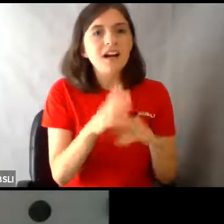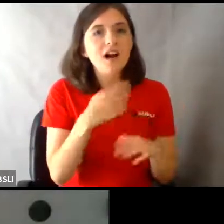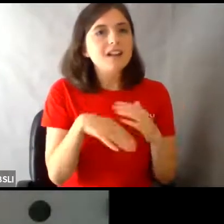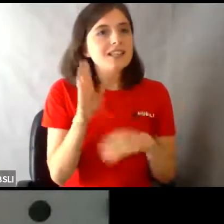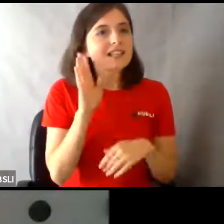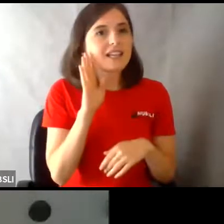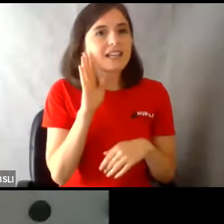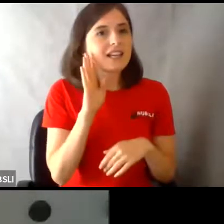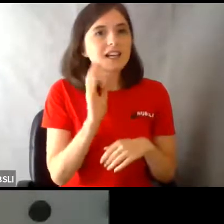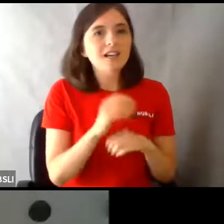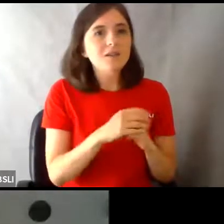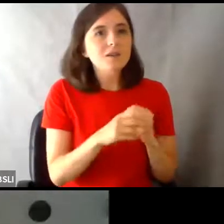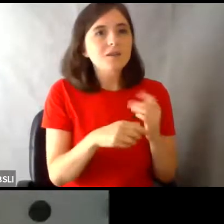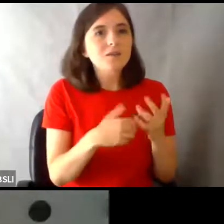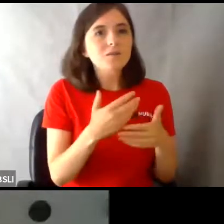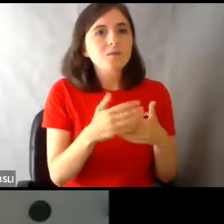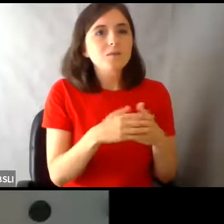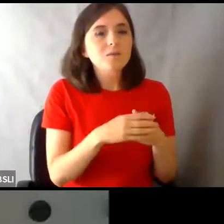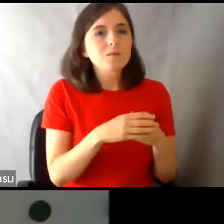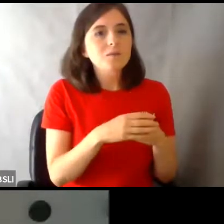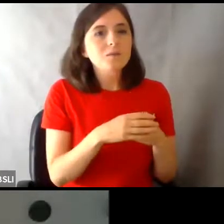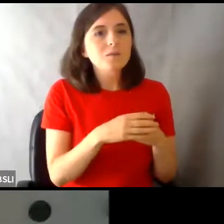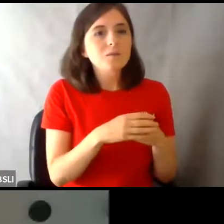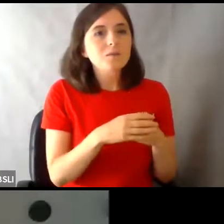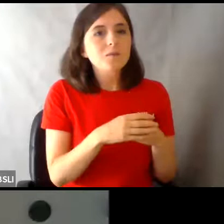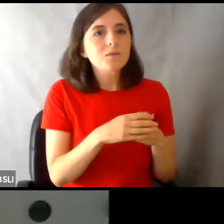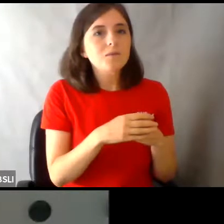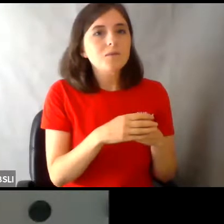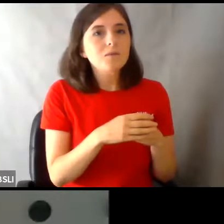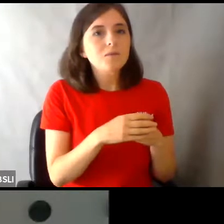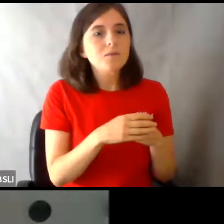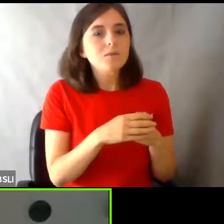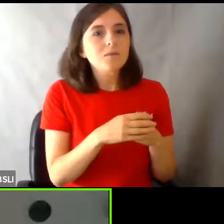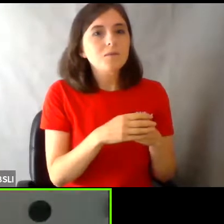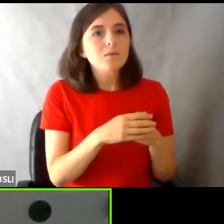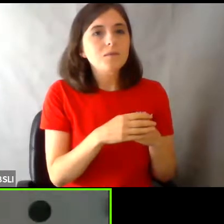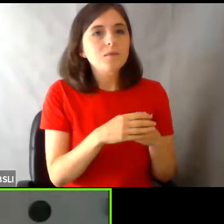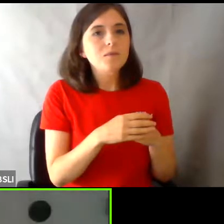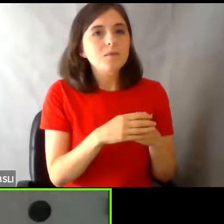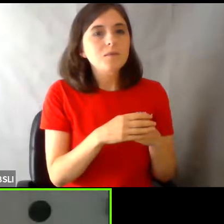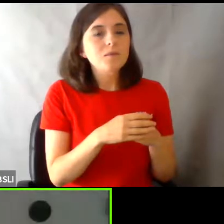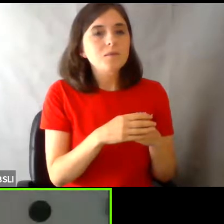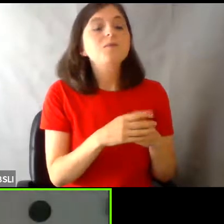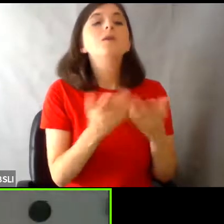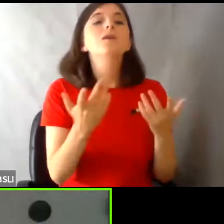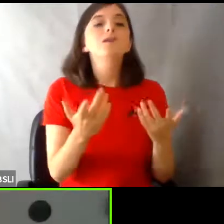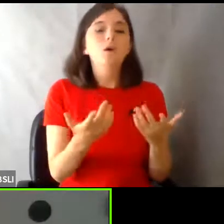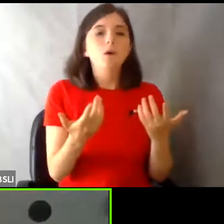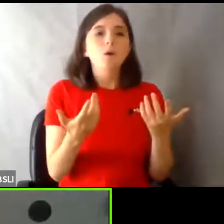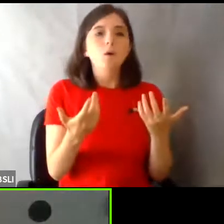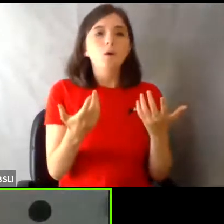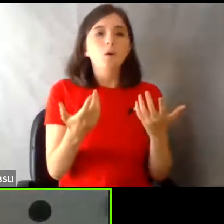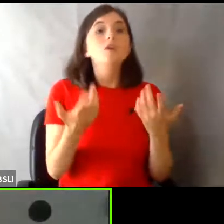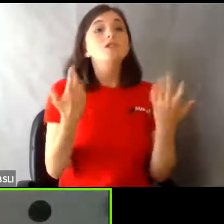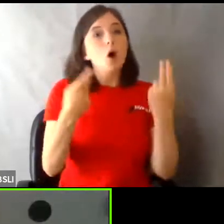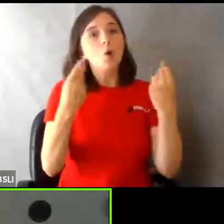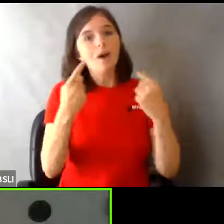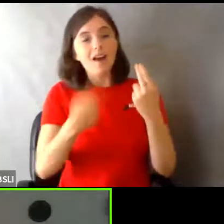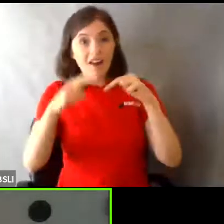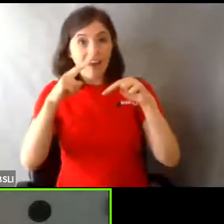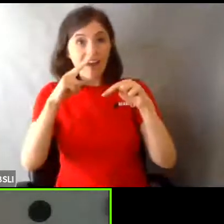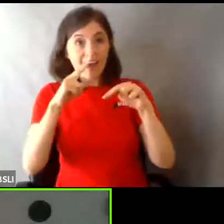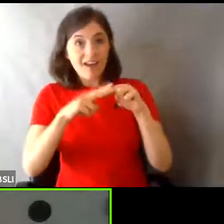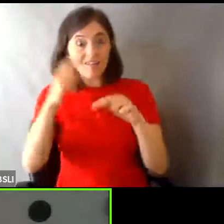think this is particularly important when you think about the need to transition towards a green economy. The state is going to have to do a lot more